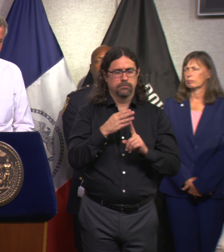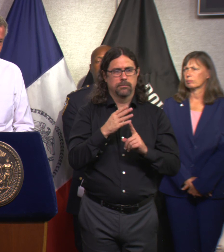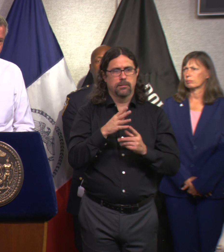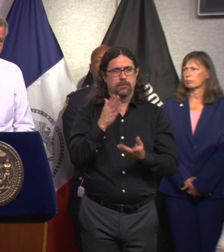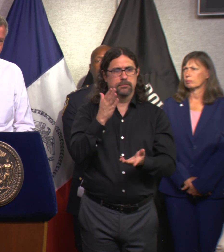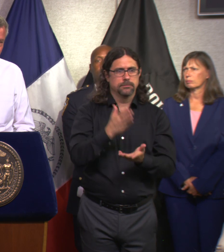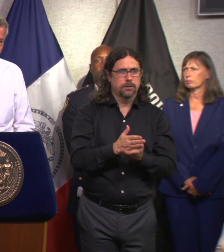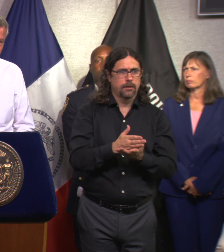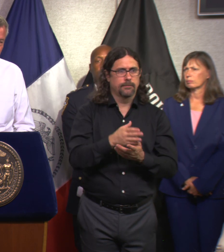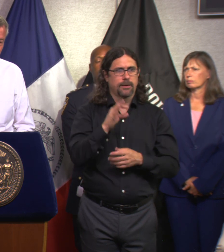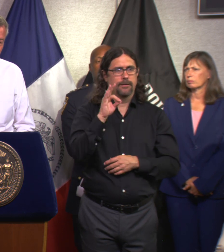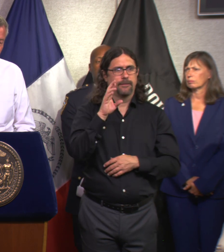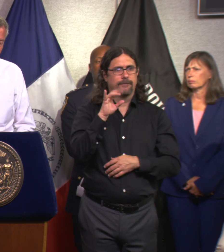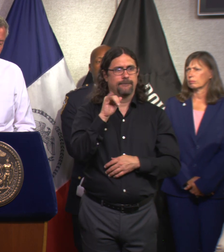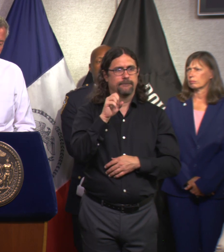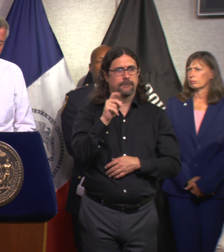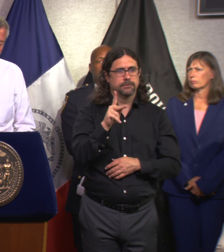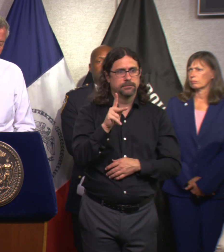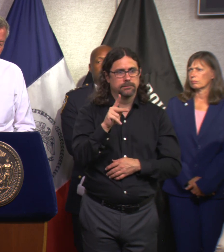their children's lives are different.